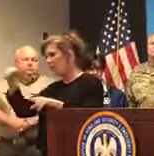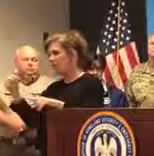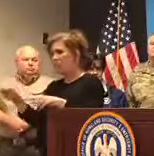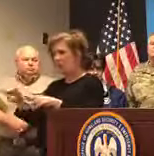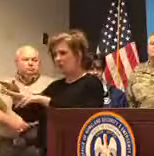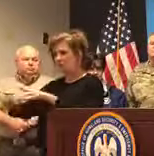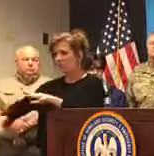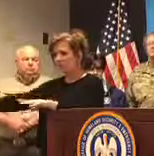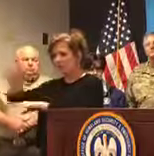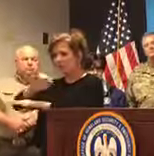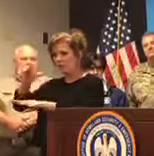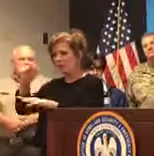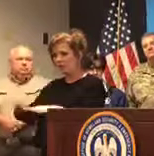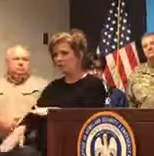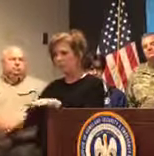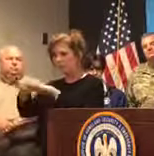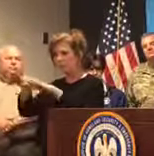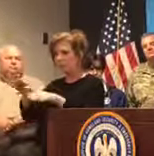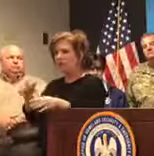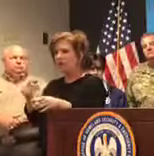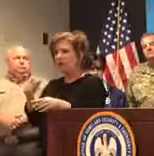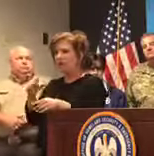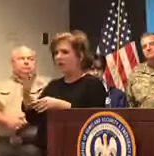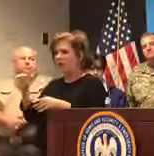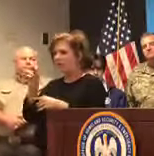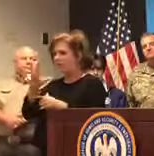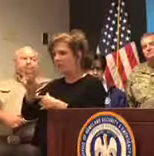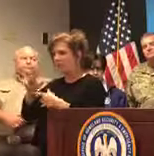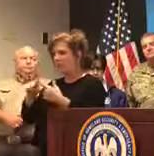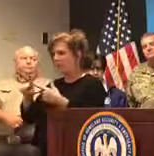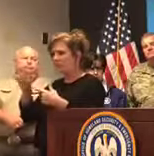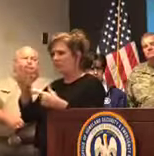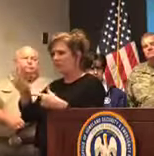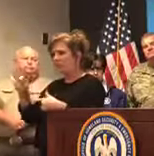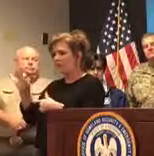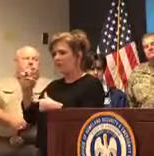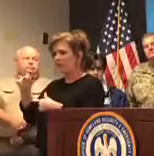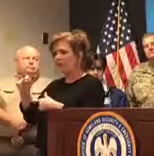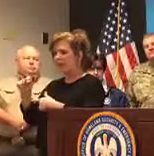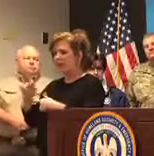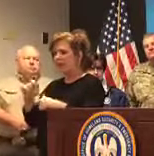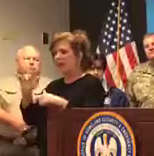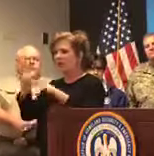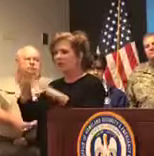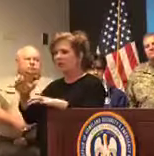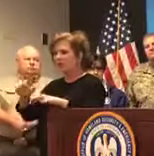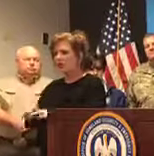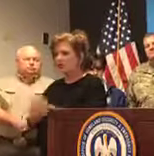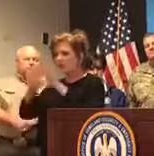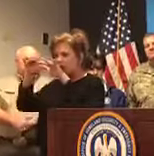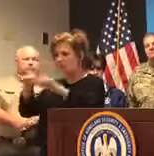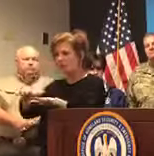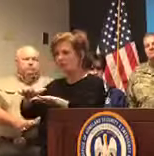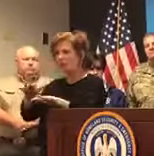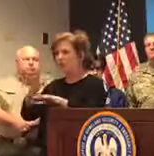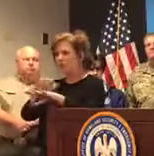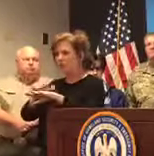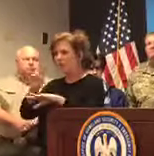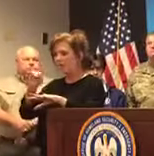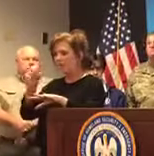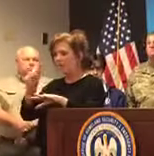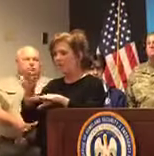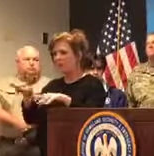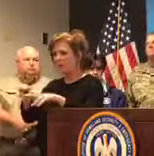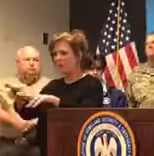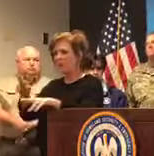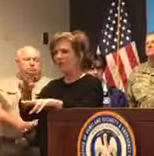storm surge of 3 to 4 feet lasting 12 hours around the Mississippi River. That's actually good news